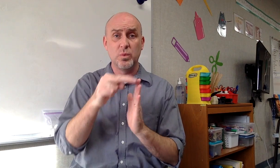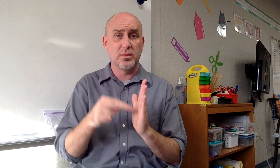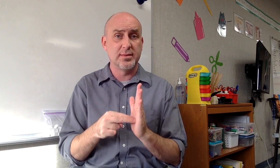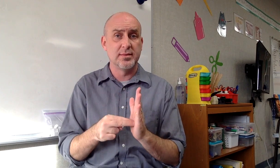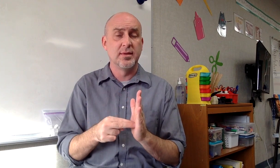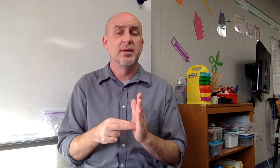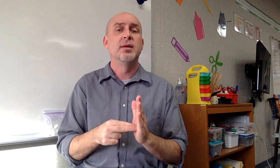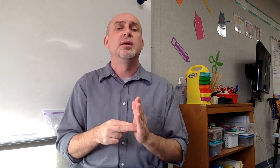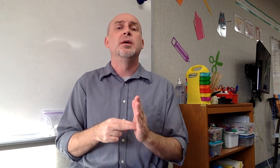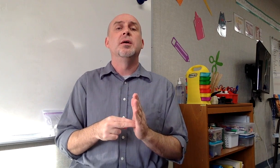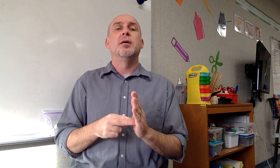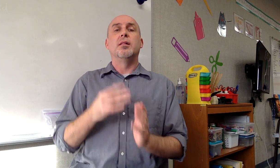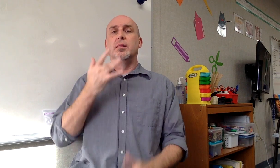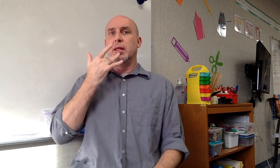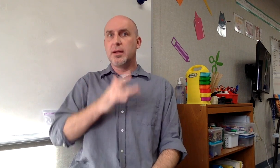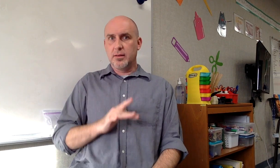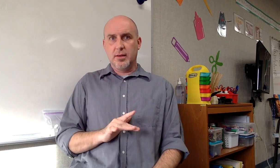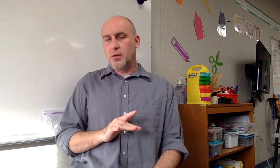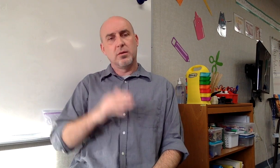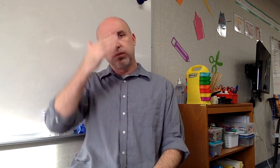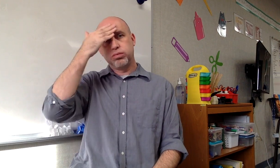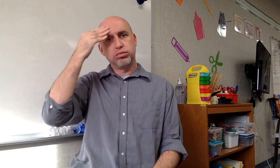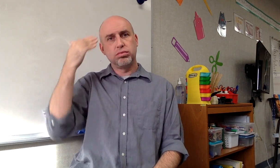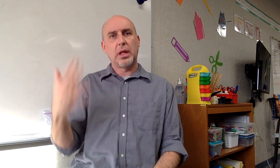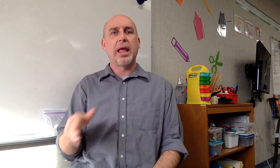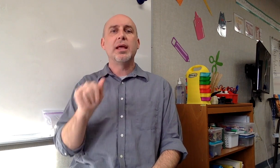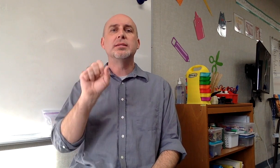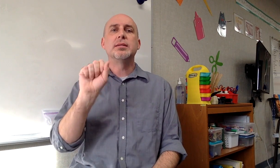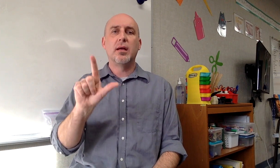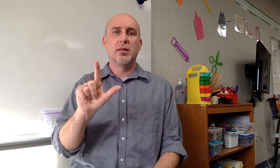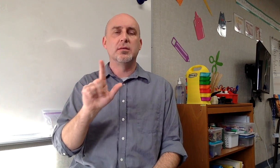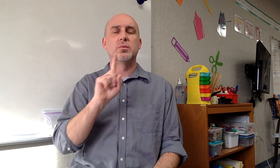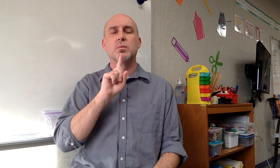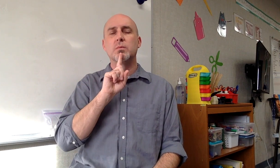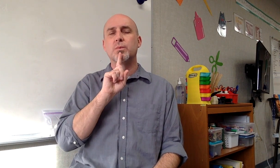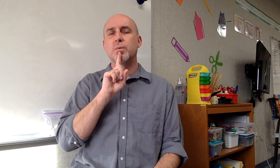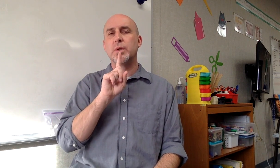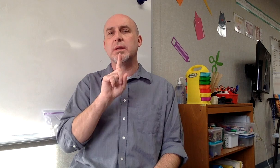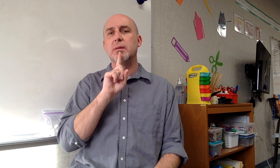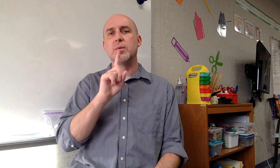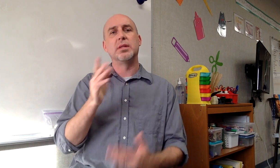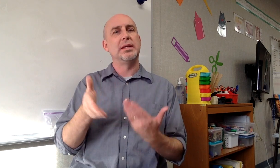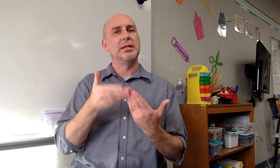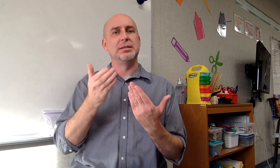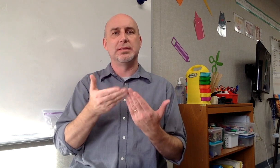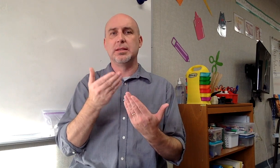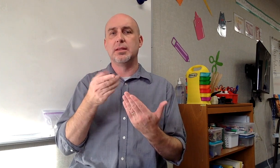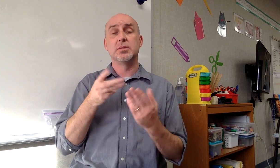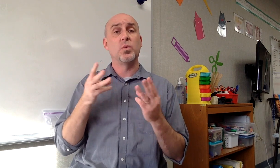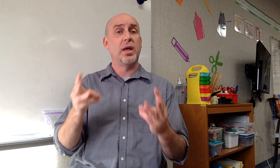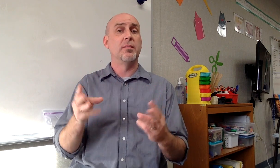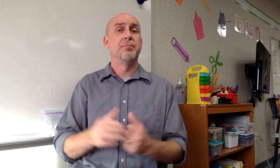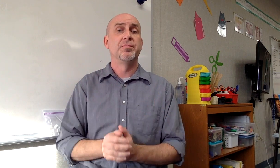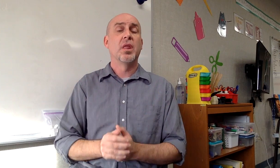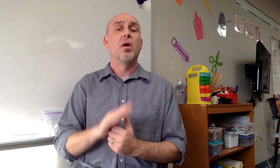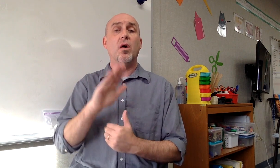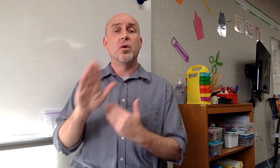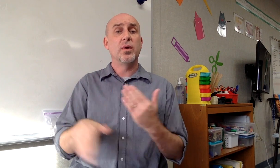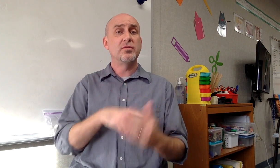rules. Luckily, ASL is really, really easy in this way. All you have to